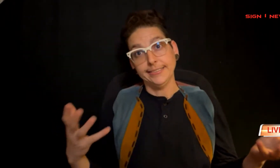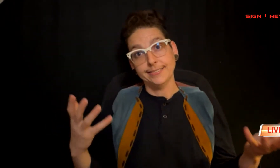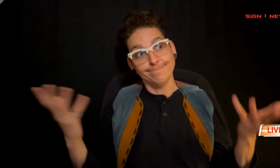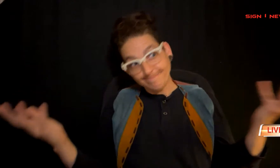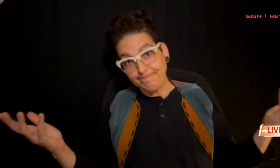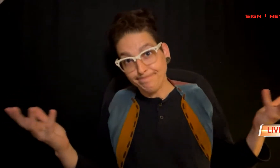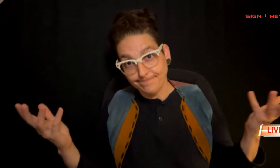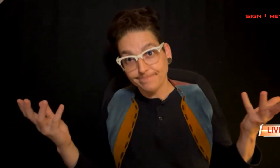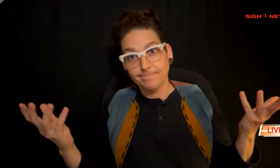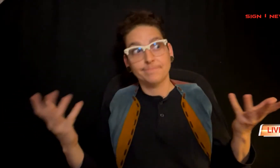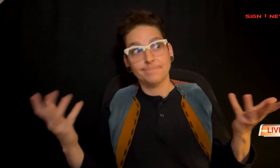creators.